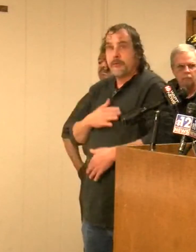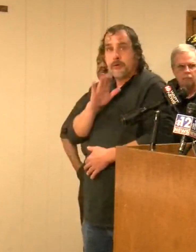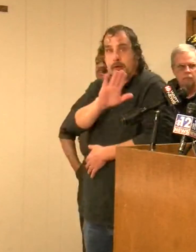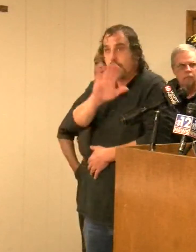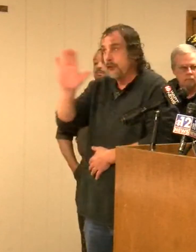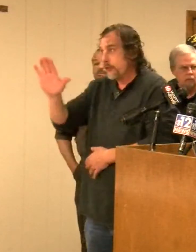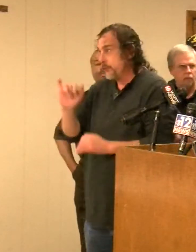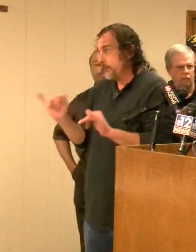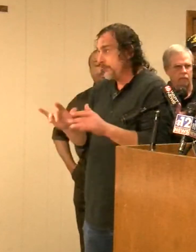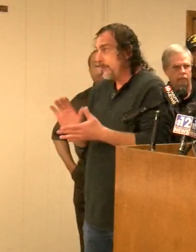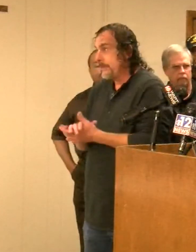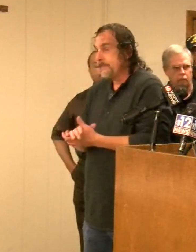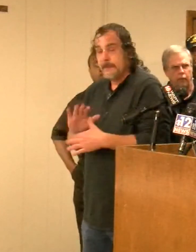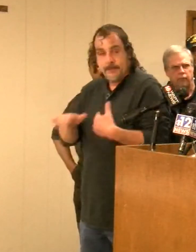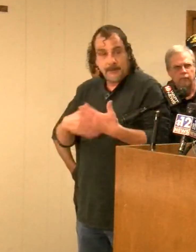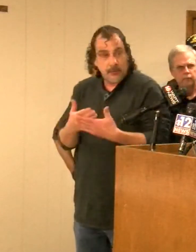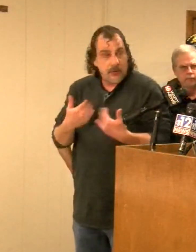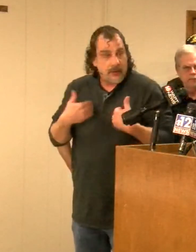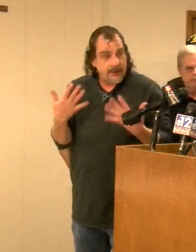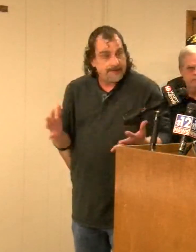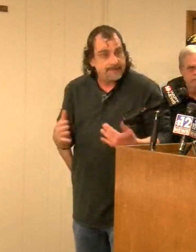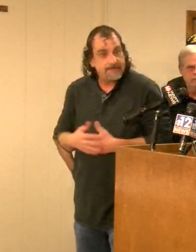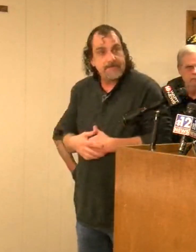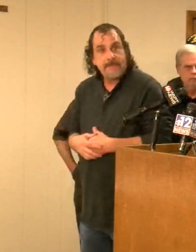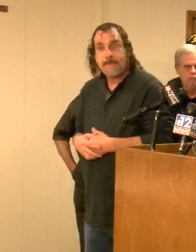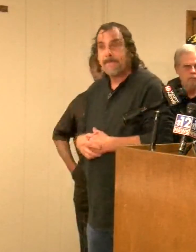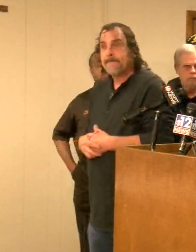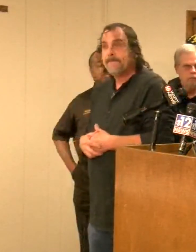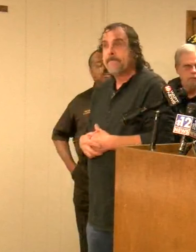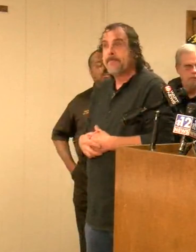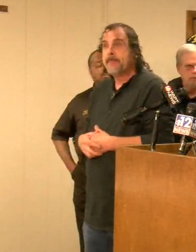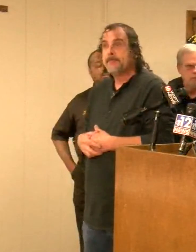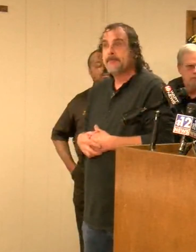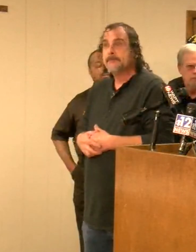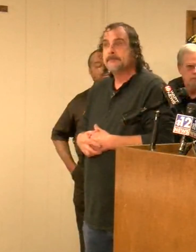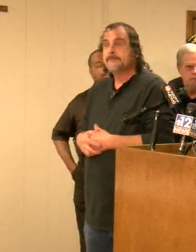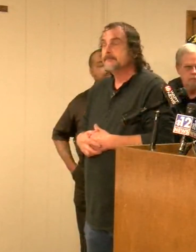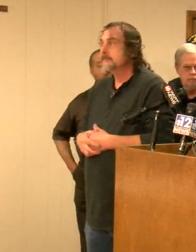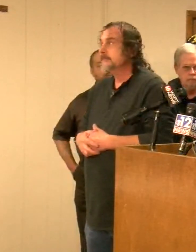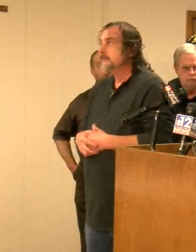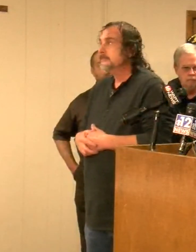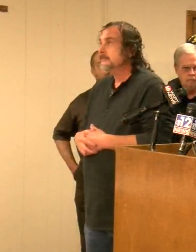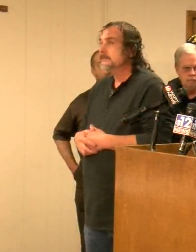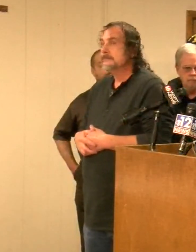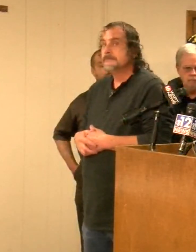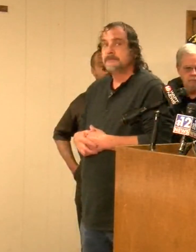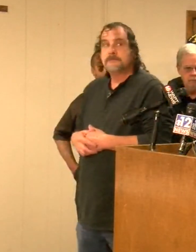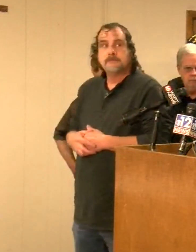as well. That's all I have.